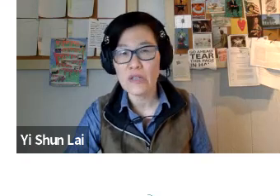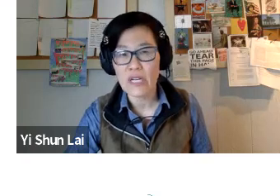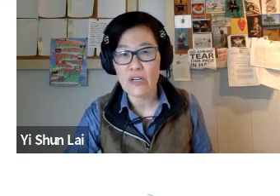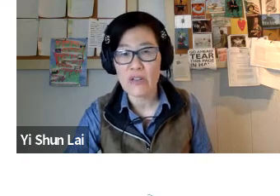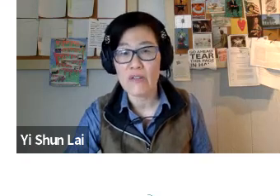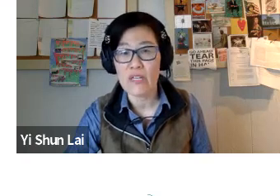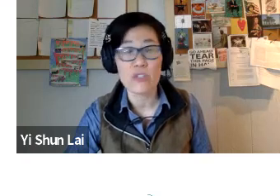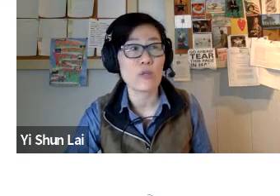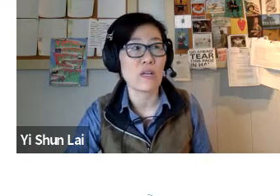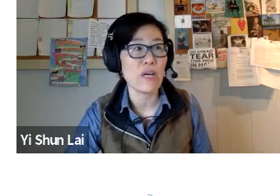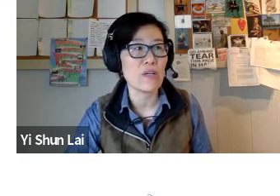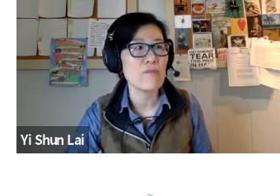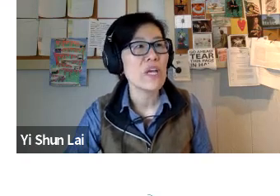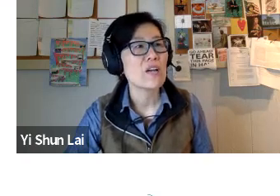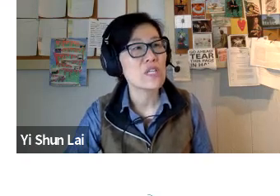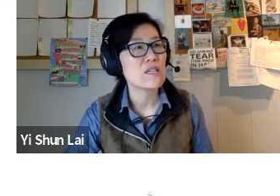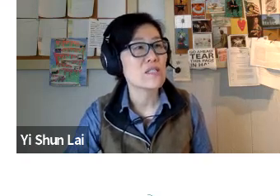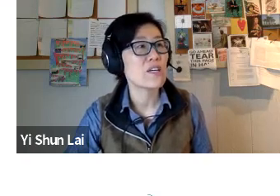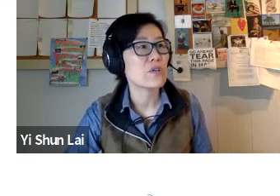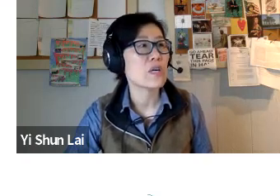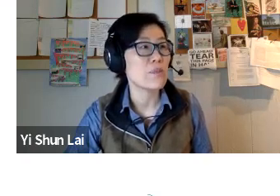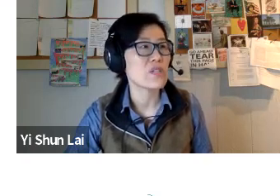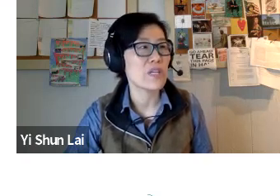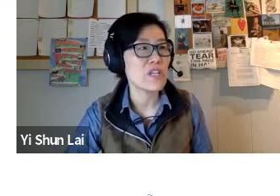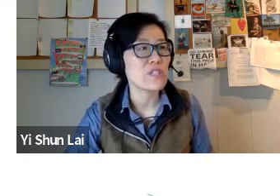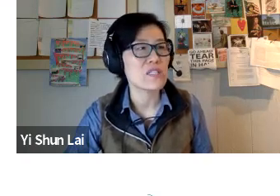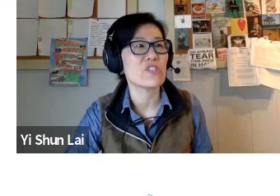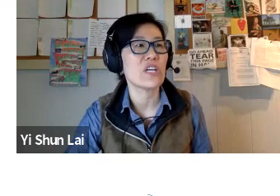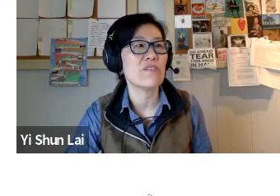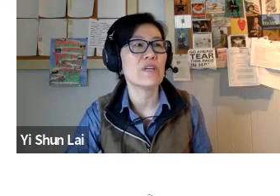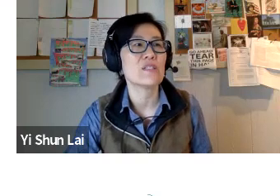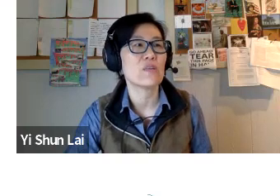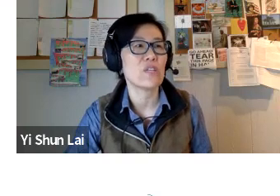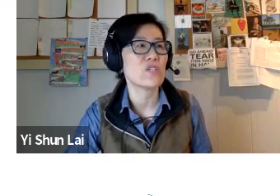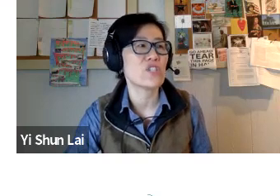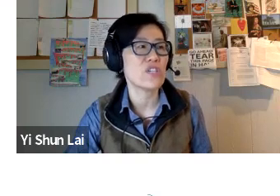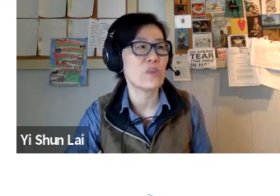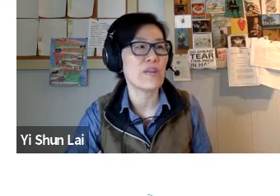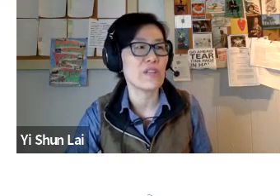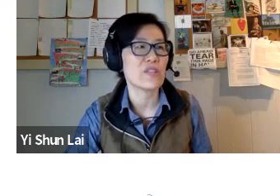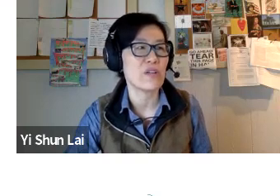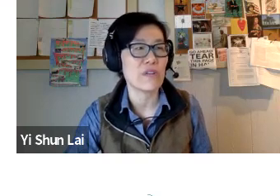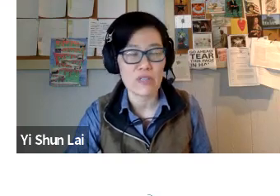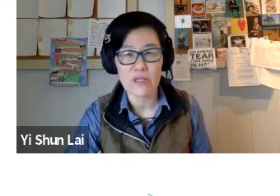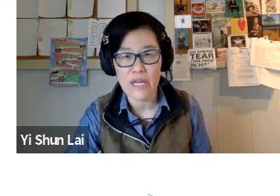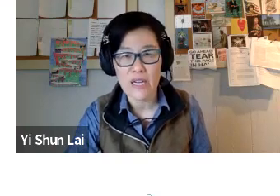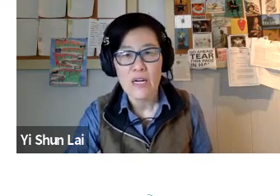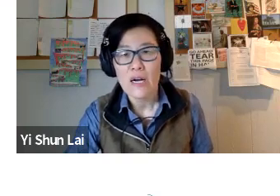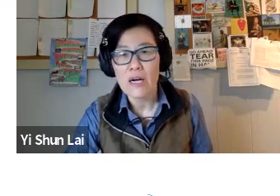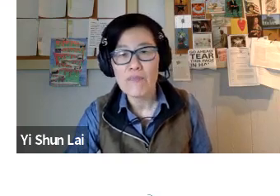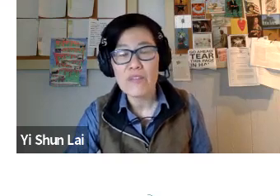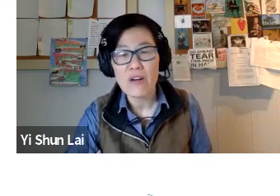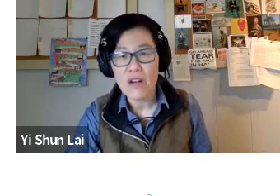quirkily here, right? The unusual thing about her, and her desire to accomplish something here sets up a chain of events that threatens to change the way everything is done forever,